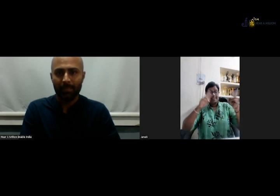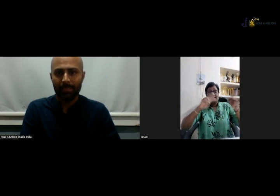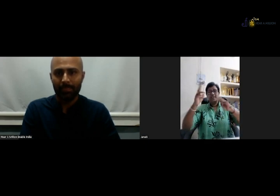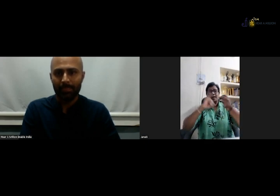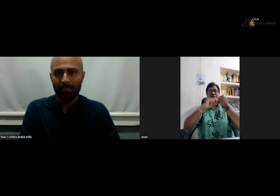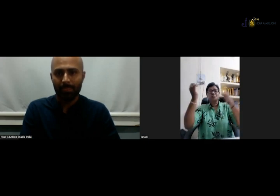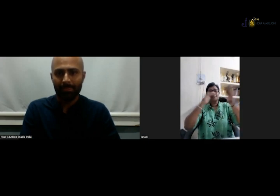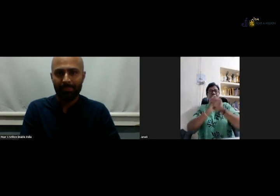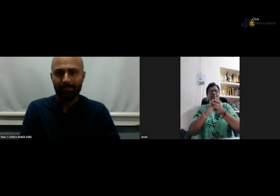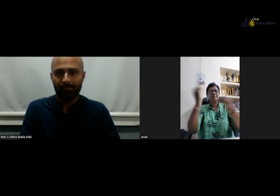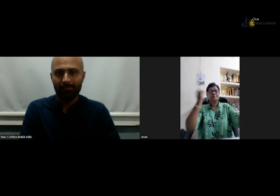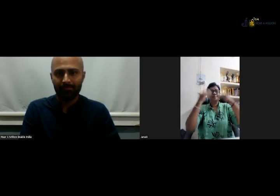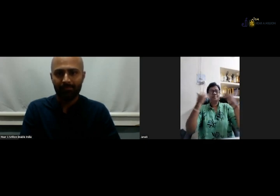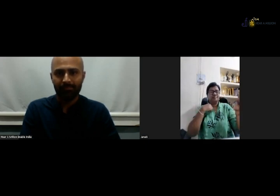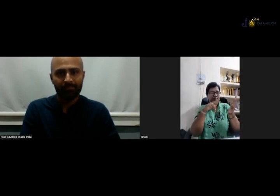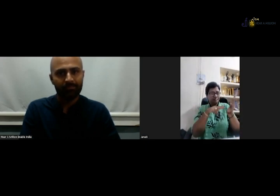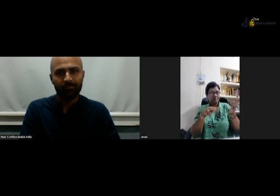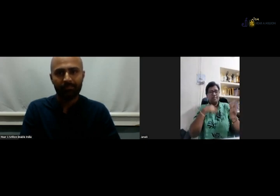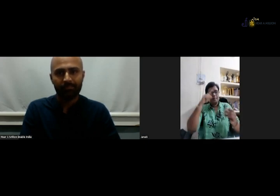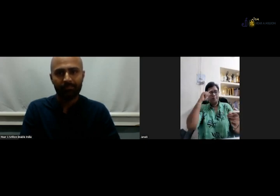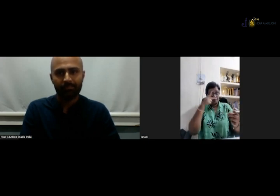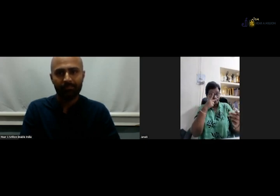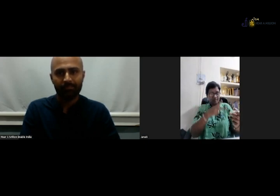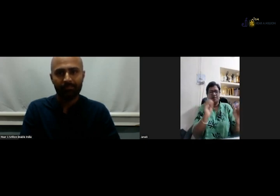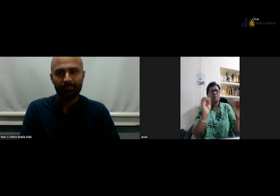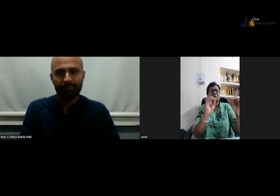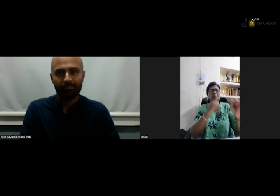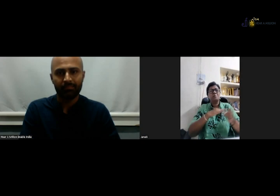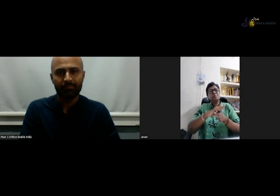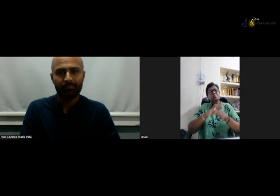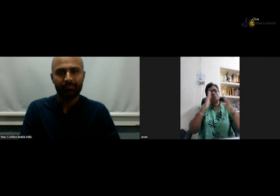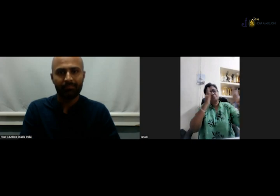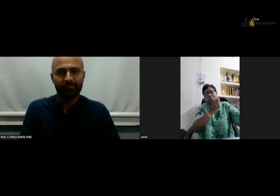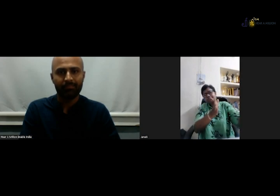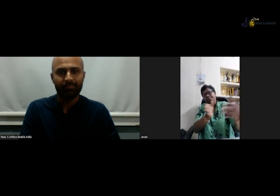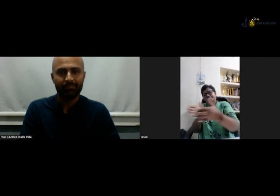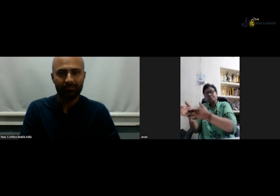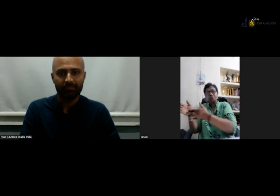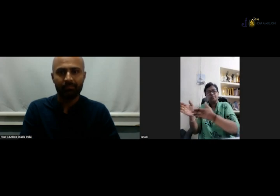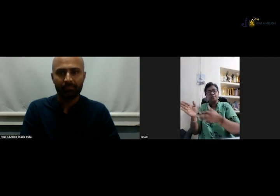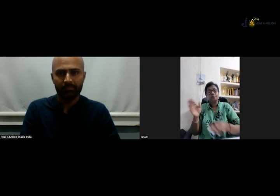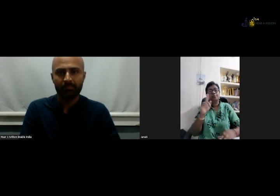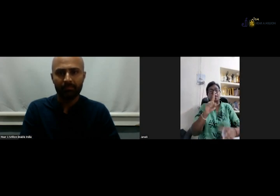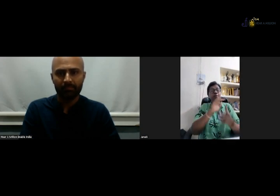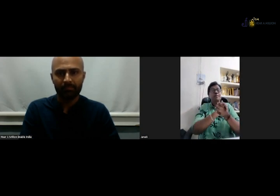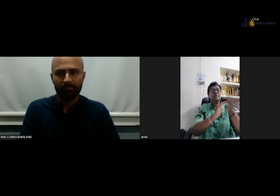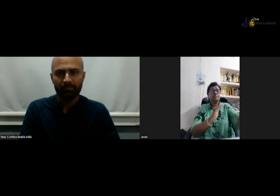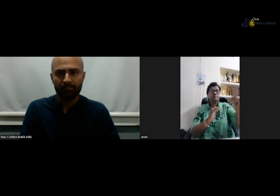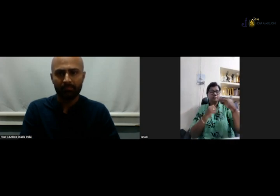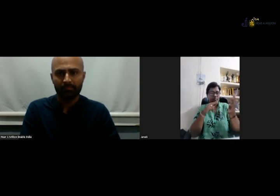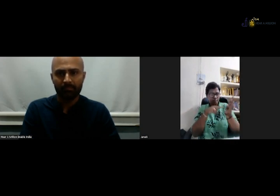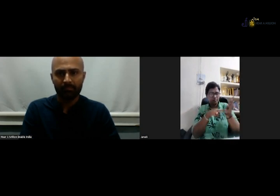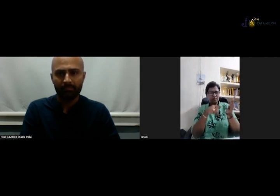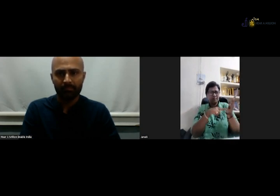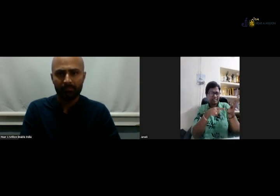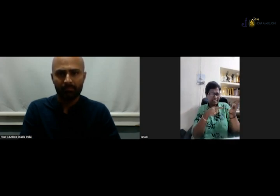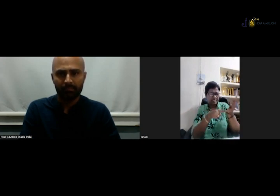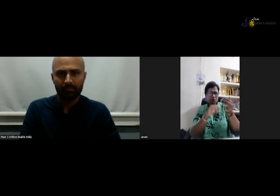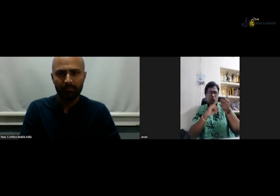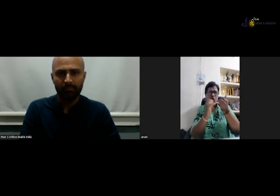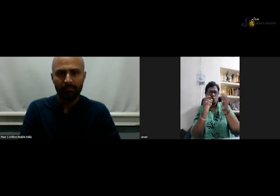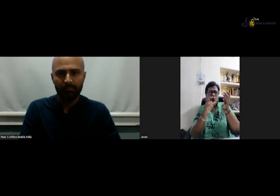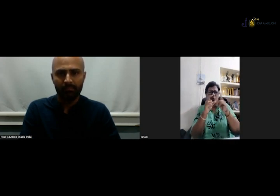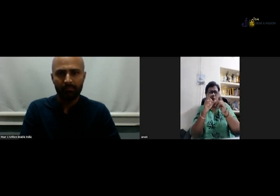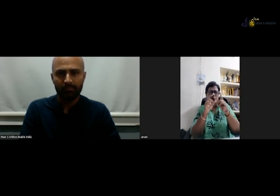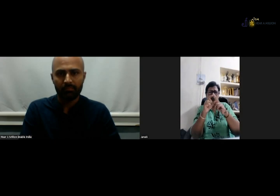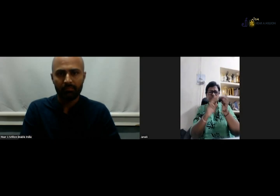I was not sure what is the sign for Sudamni. People were sorry, when people were saying that Sudamni